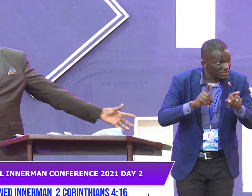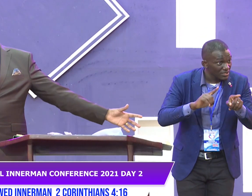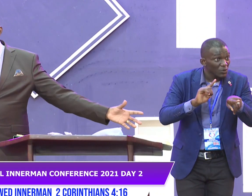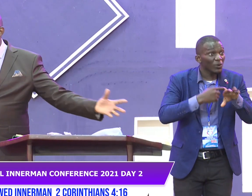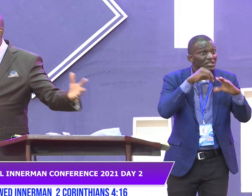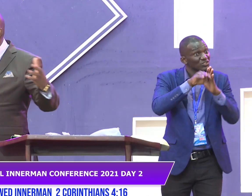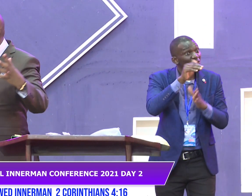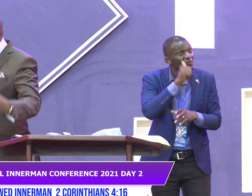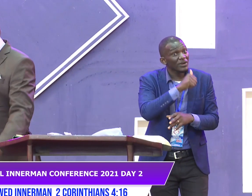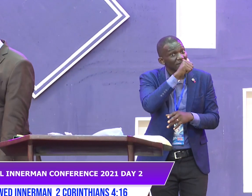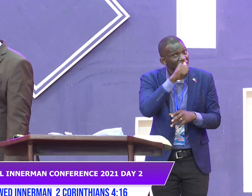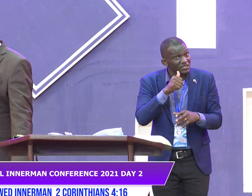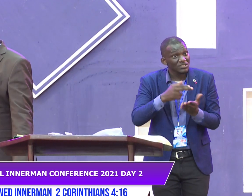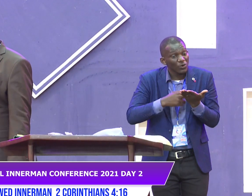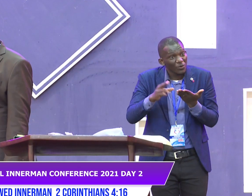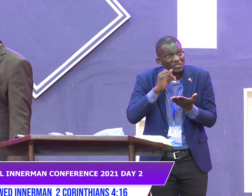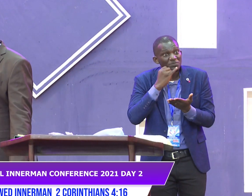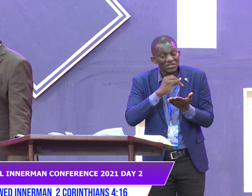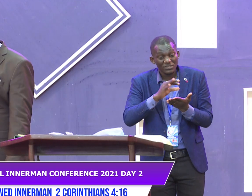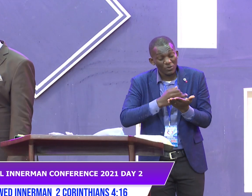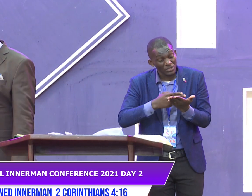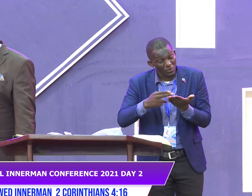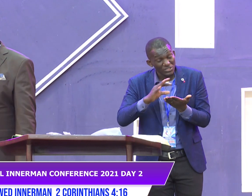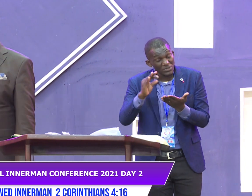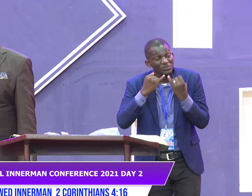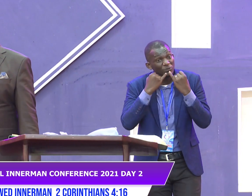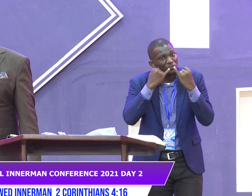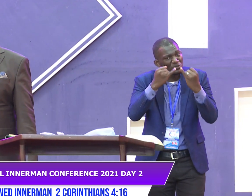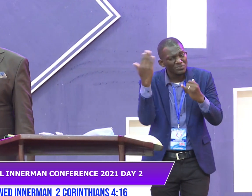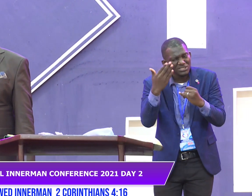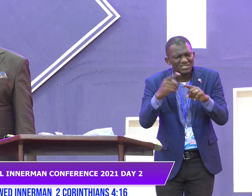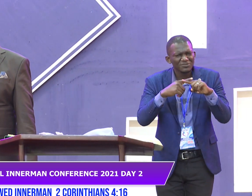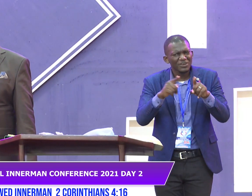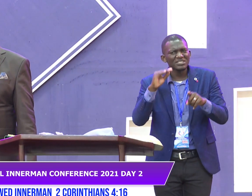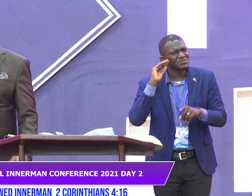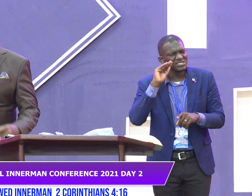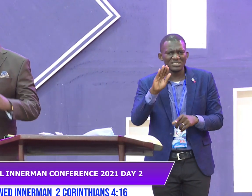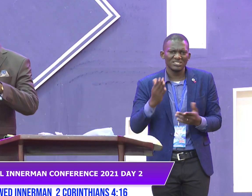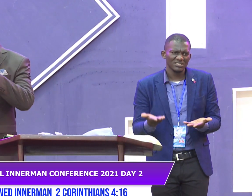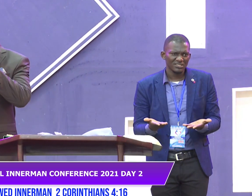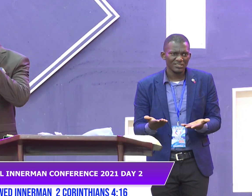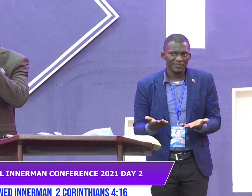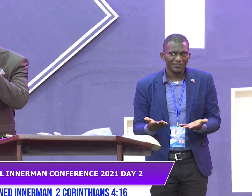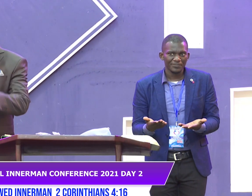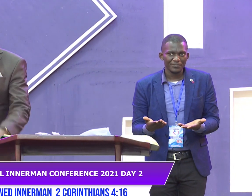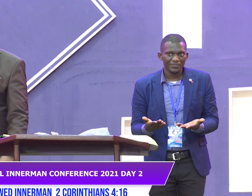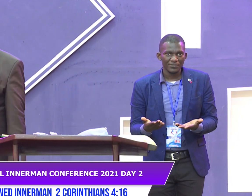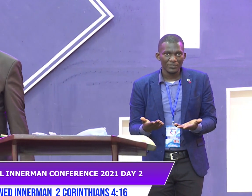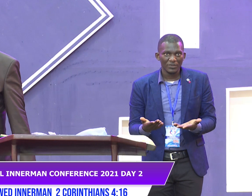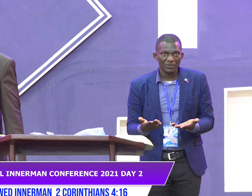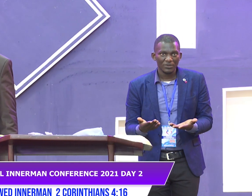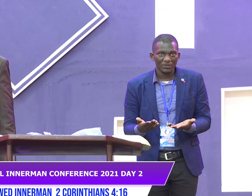all people clap. But when you are in the private, the Holy Spirit gave you different things. In